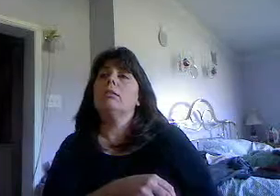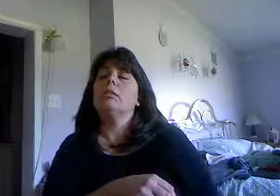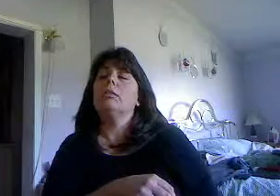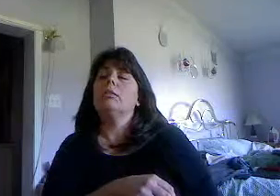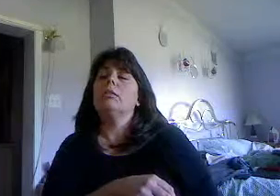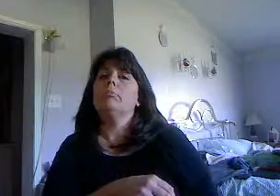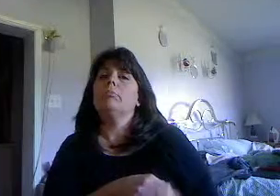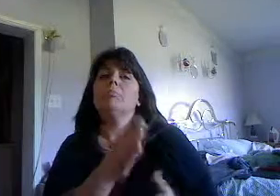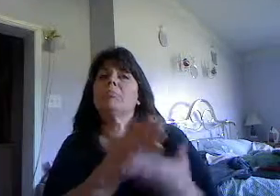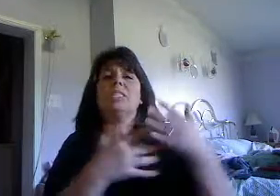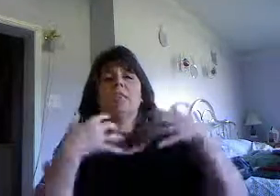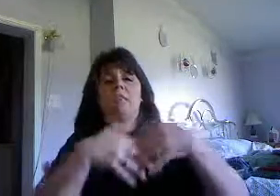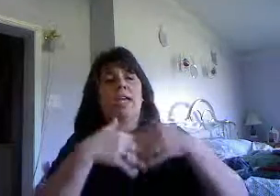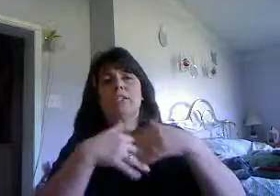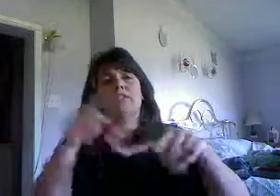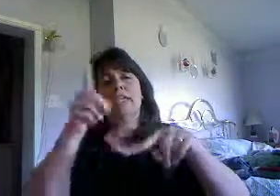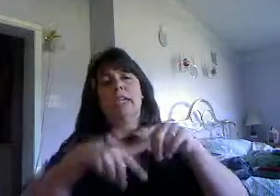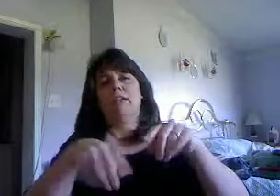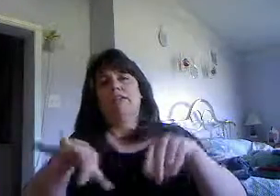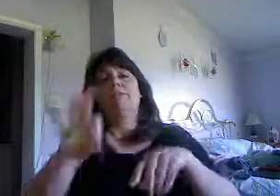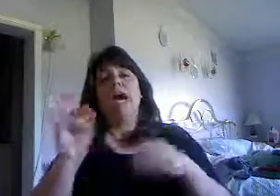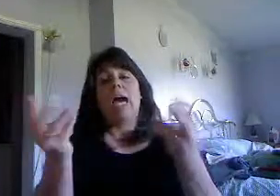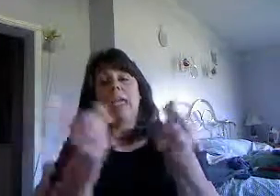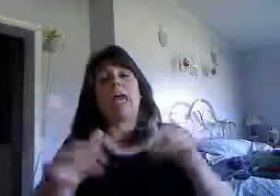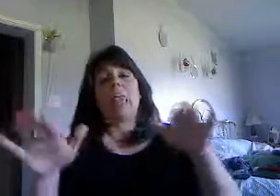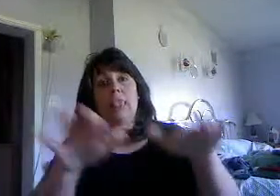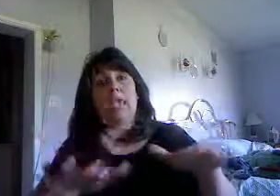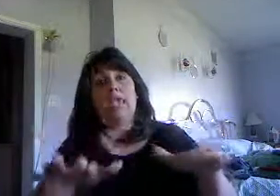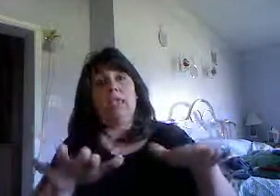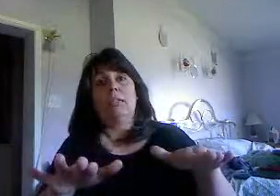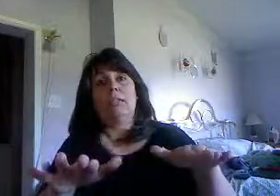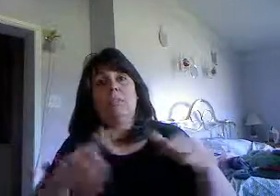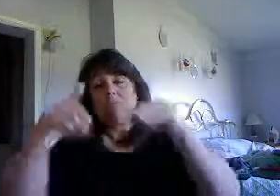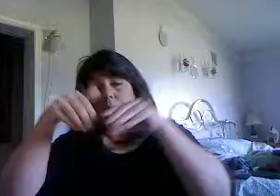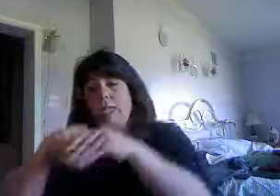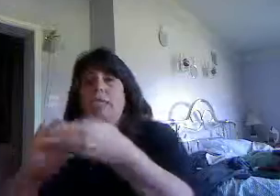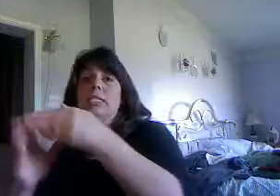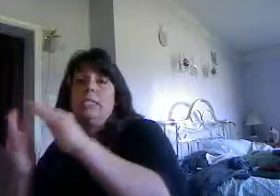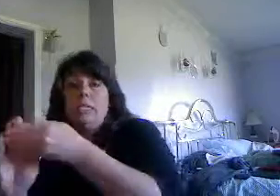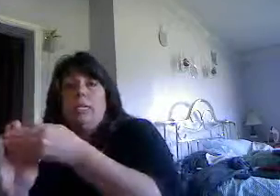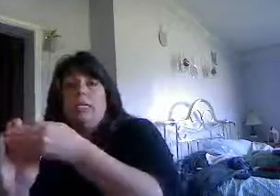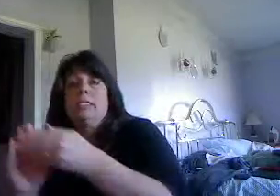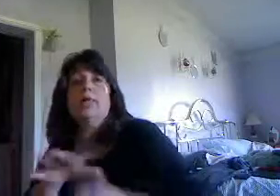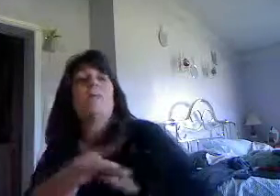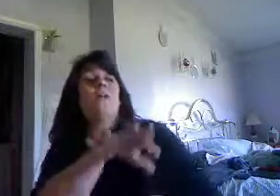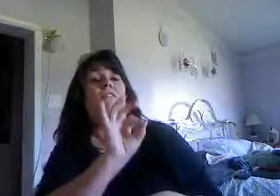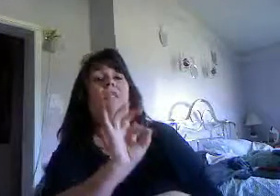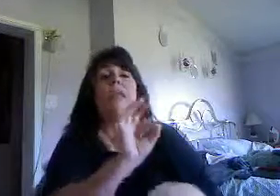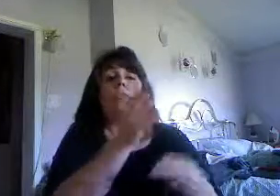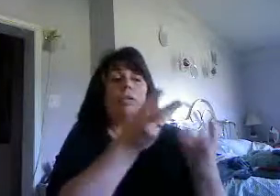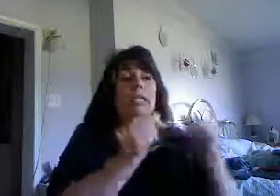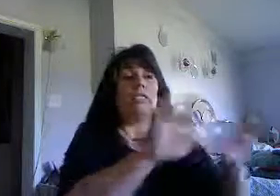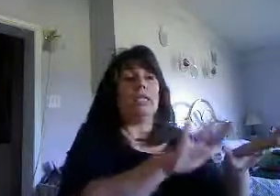in the downtowns. So that was a third factor for encouraging manufacturing to move out.